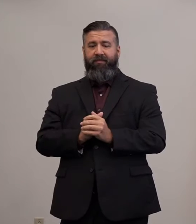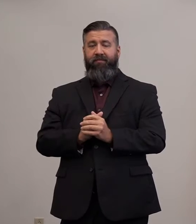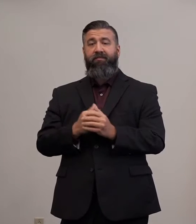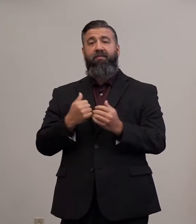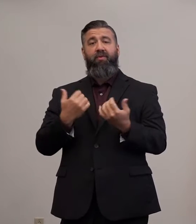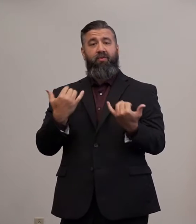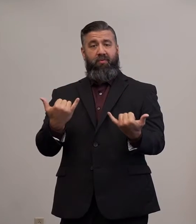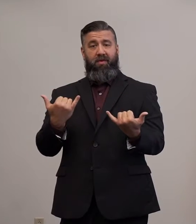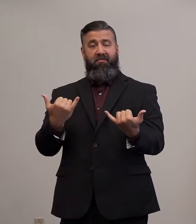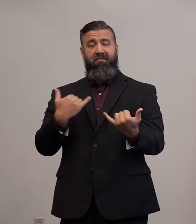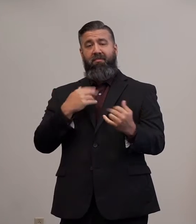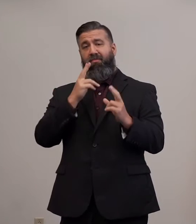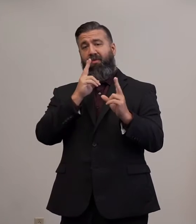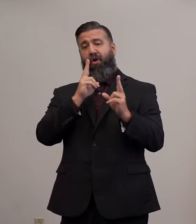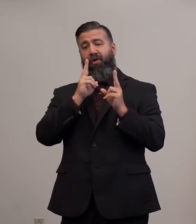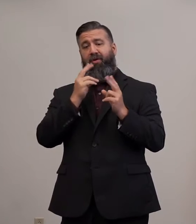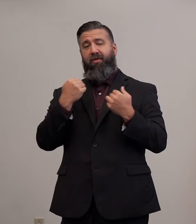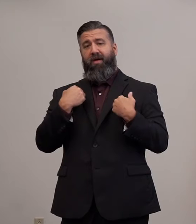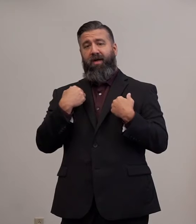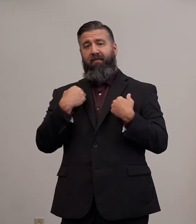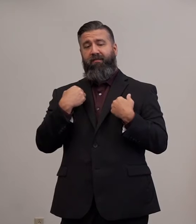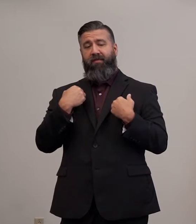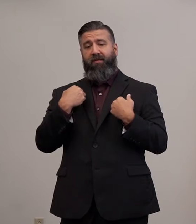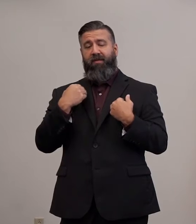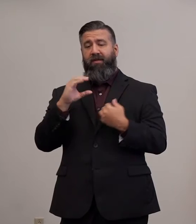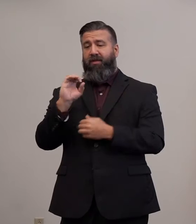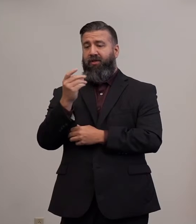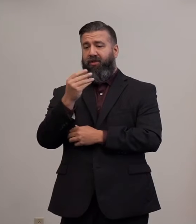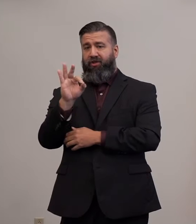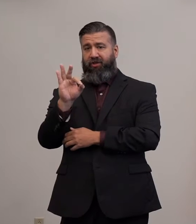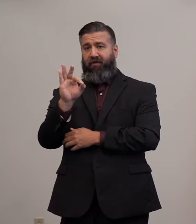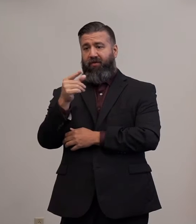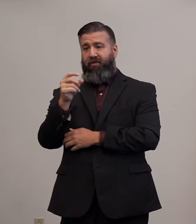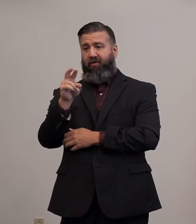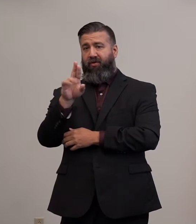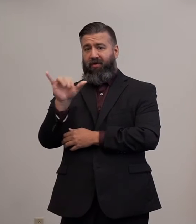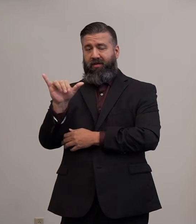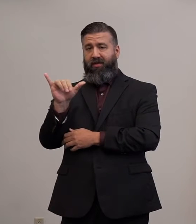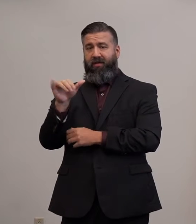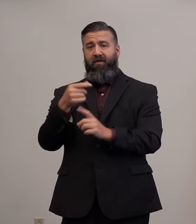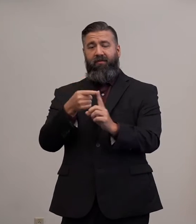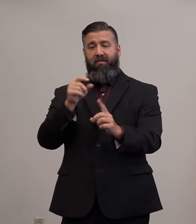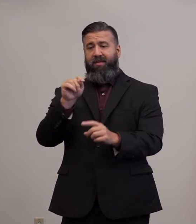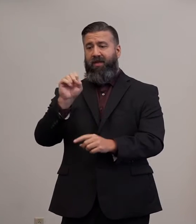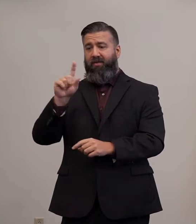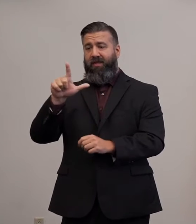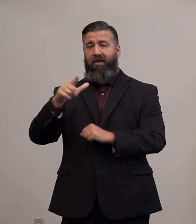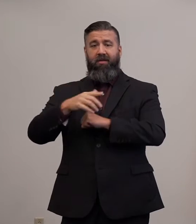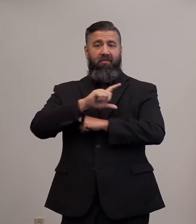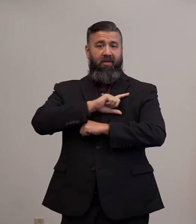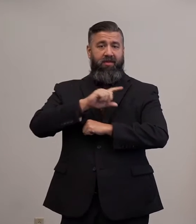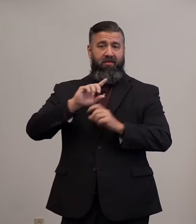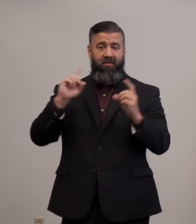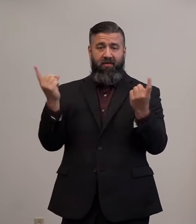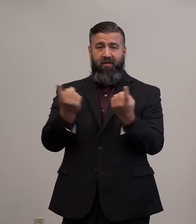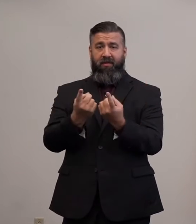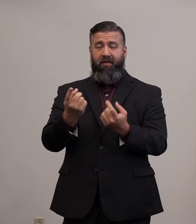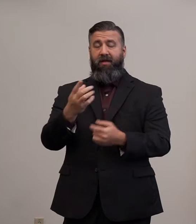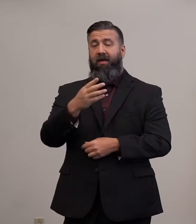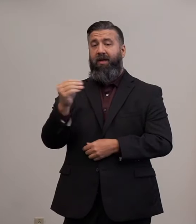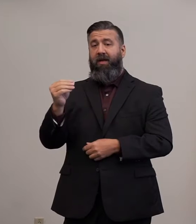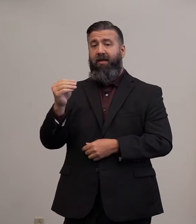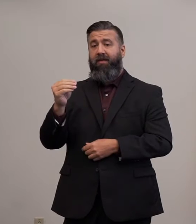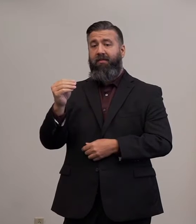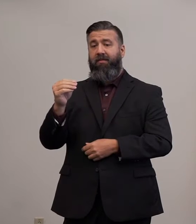have with me here today Chief Ken Gregory of the St. Louis County Police Department and Maryland Heights Fire District Chief